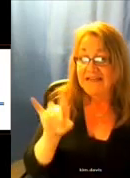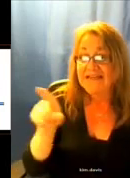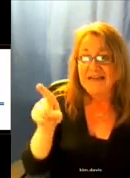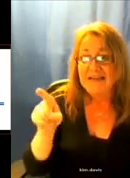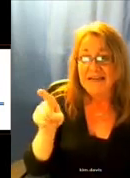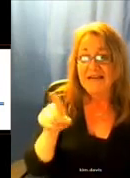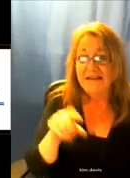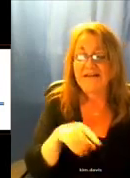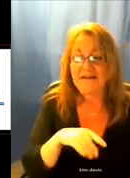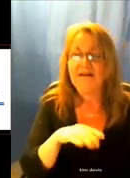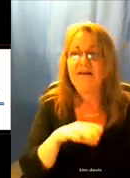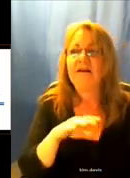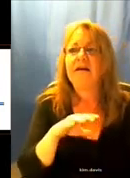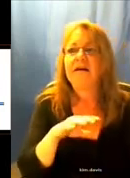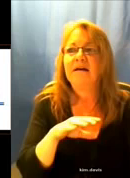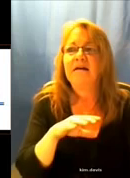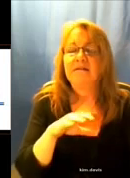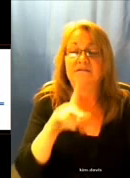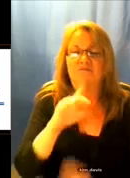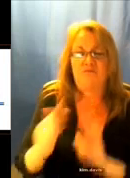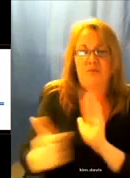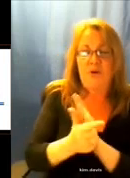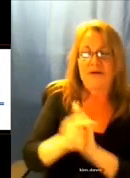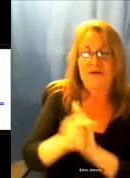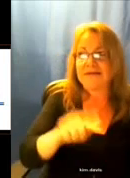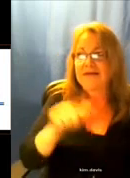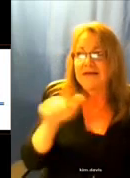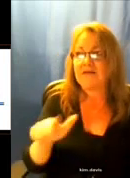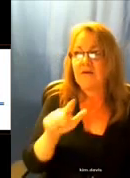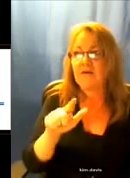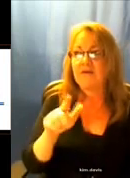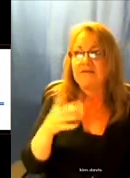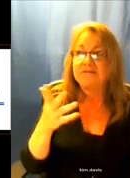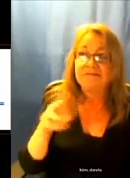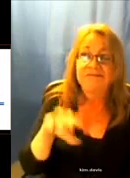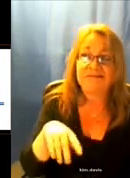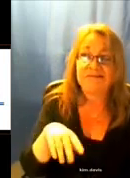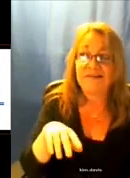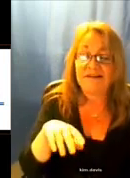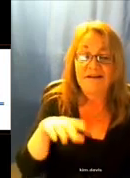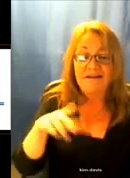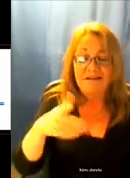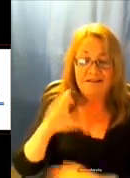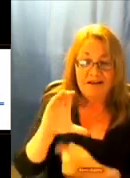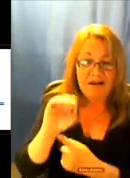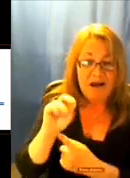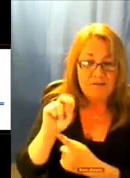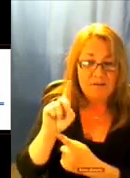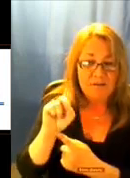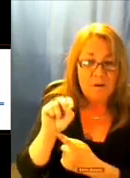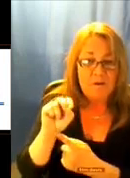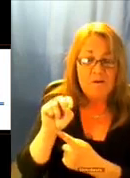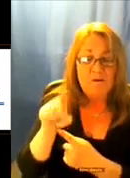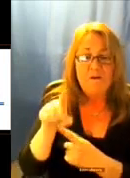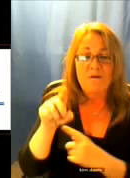Remember, the amendment that was added in 1988 prohibited landlords